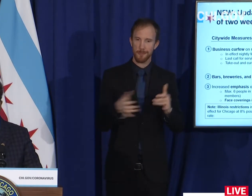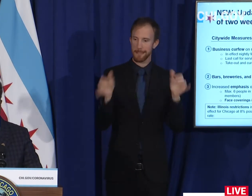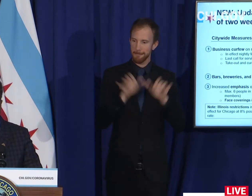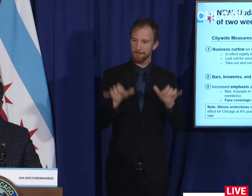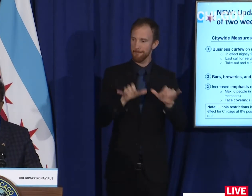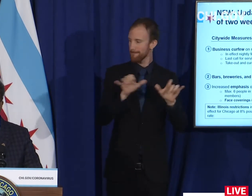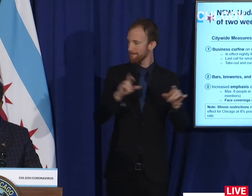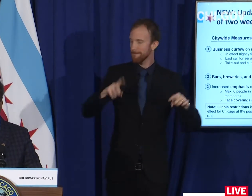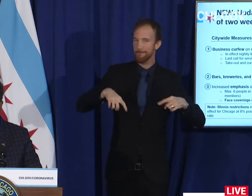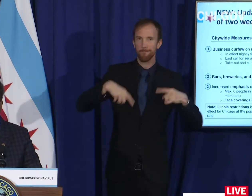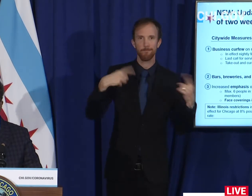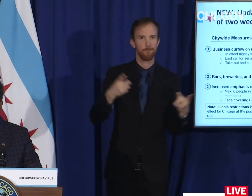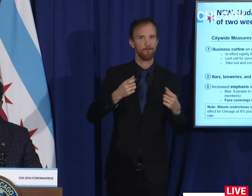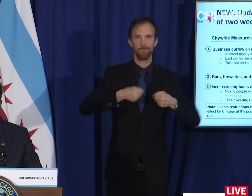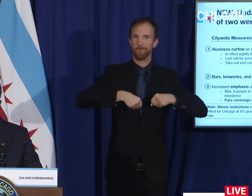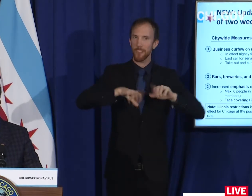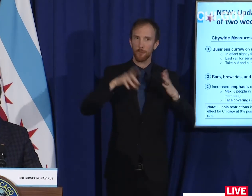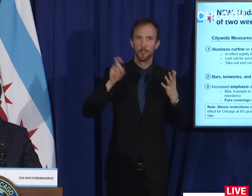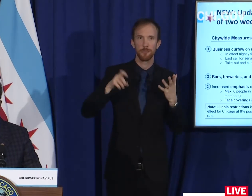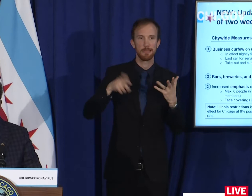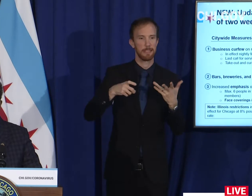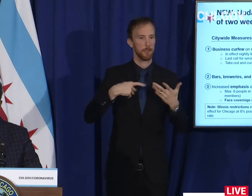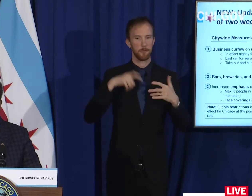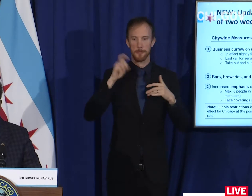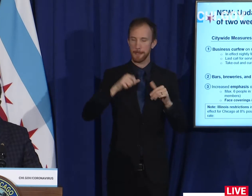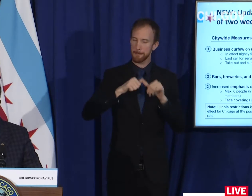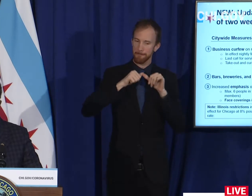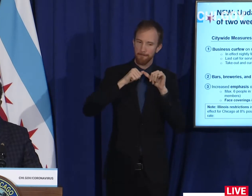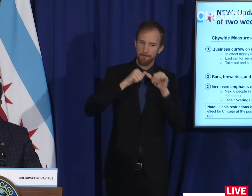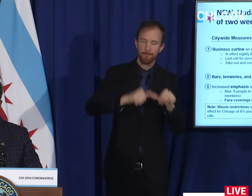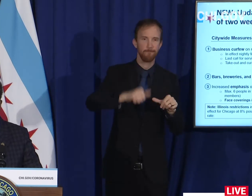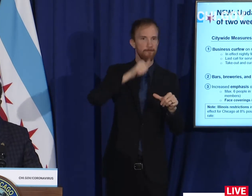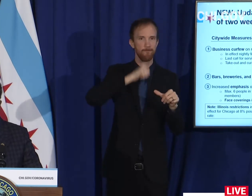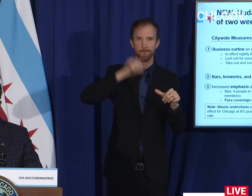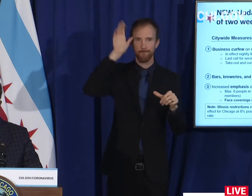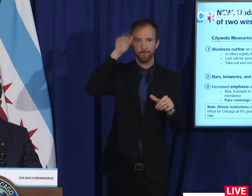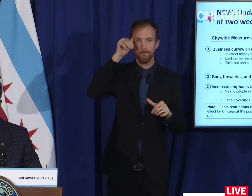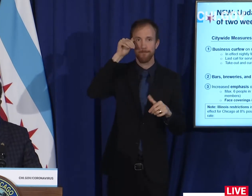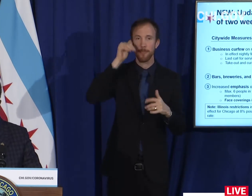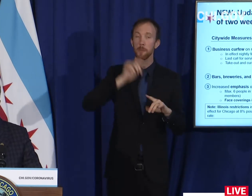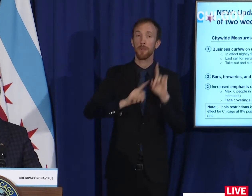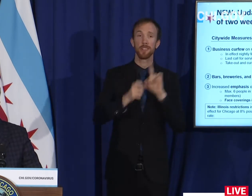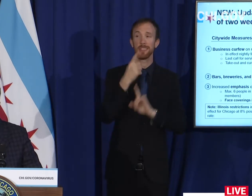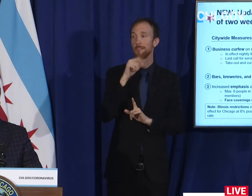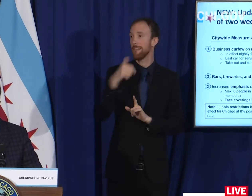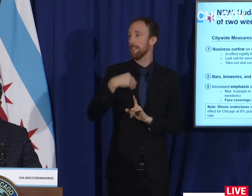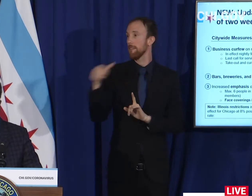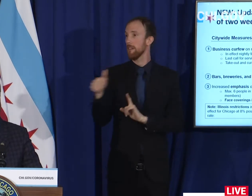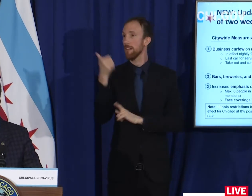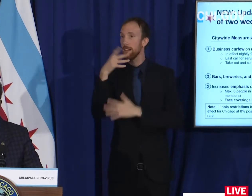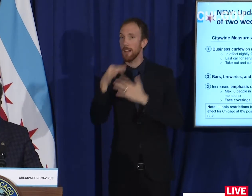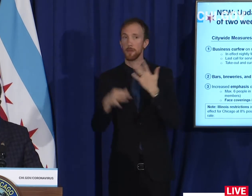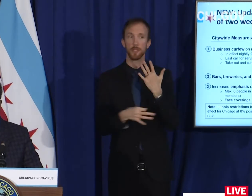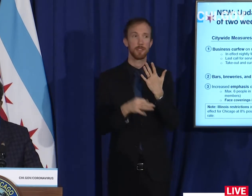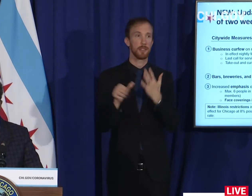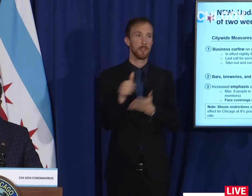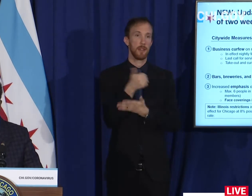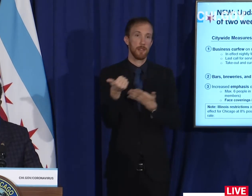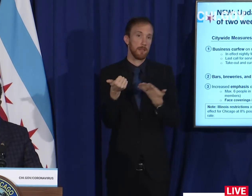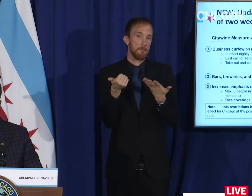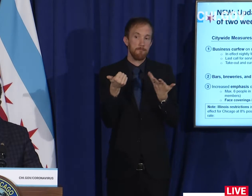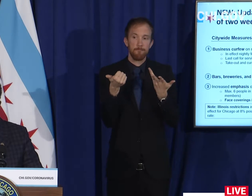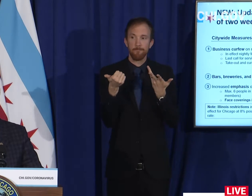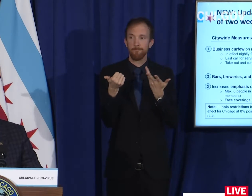there's no other option. It doesn't exist. If it did, we would be talking about it. We would be promoting it. It doesn't